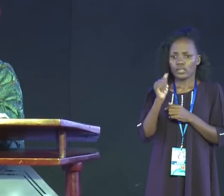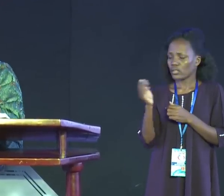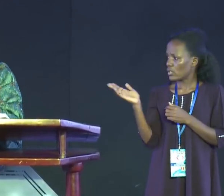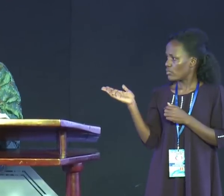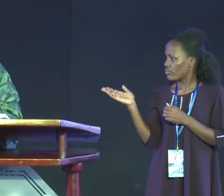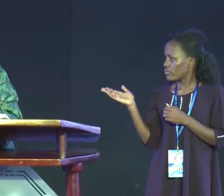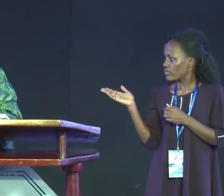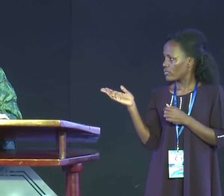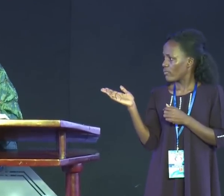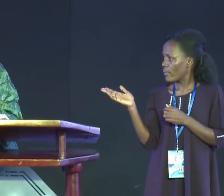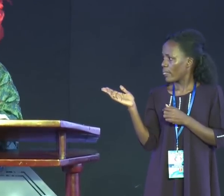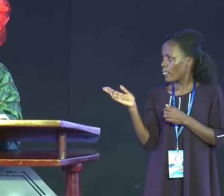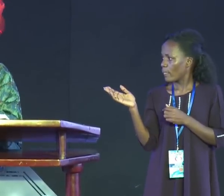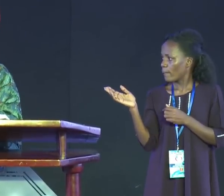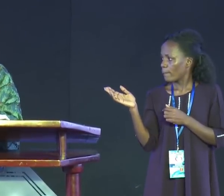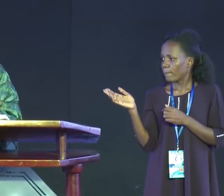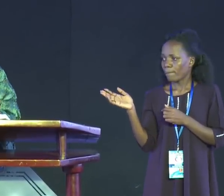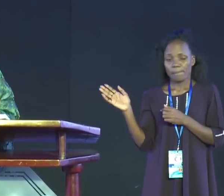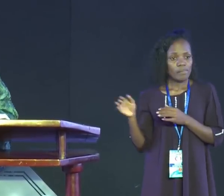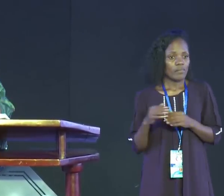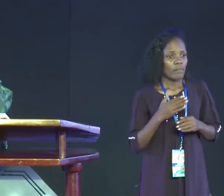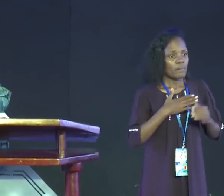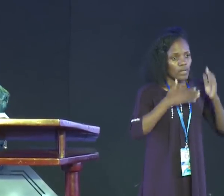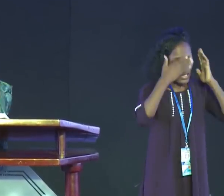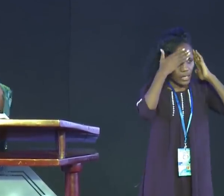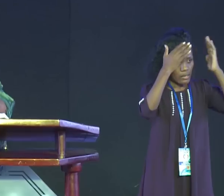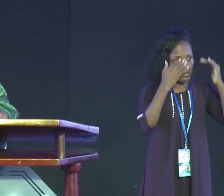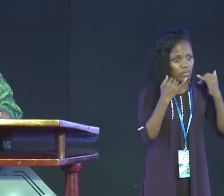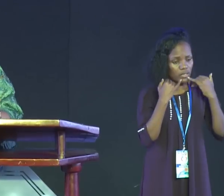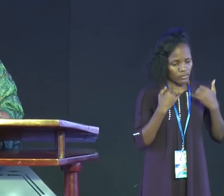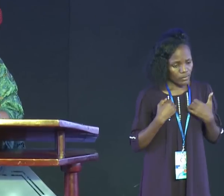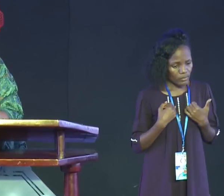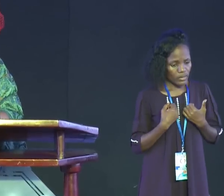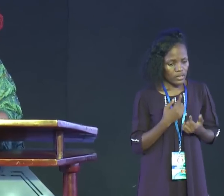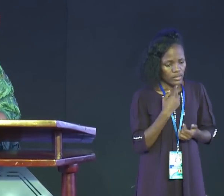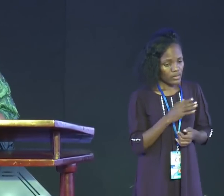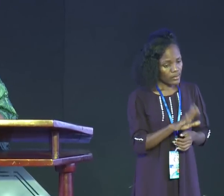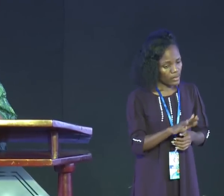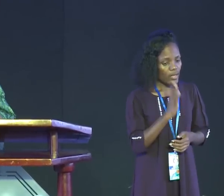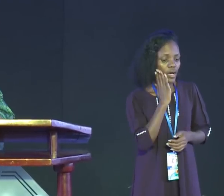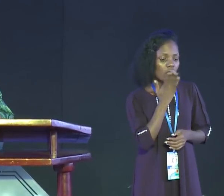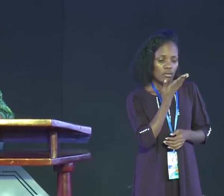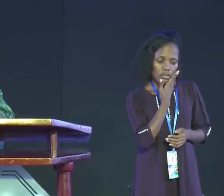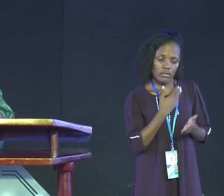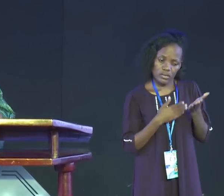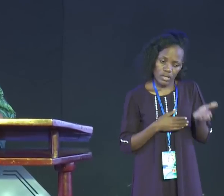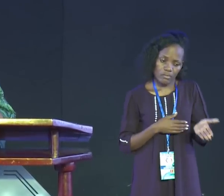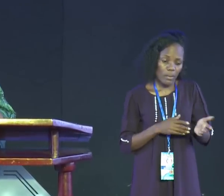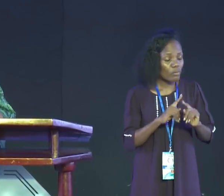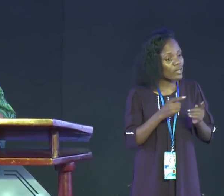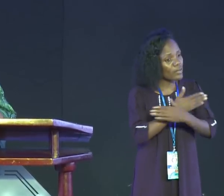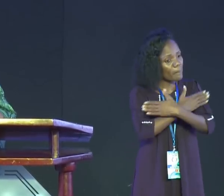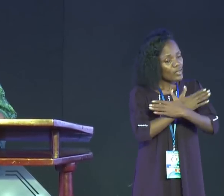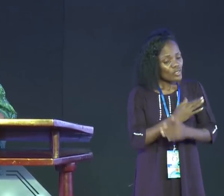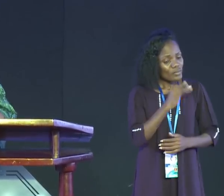there. Balingawo nga maziga gamuyitamu nangambe chisawechi. They were there as he was crying